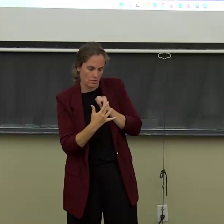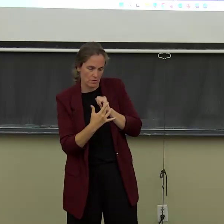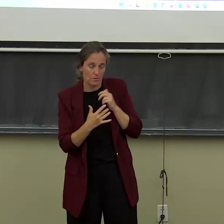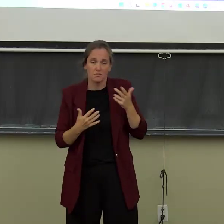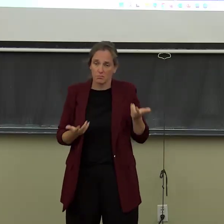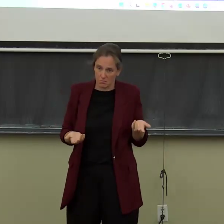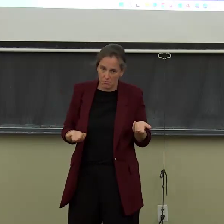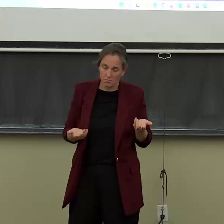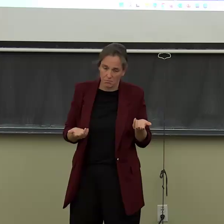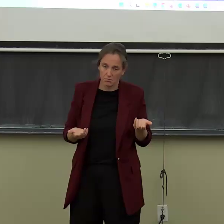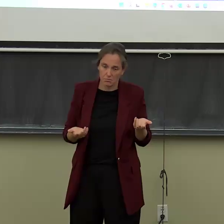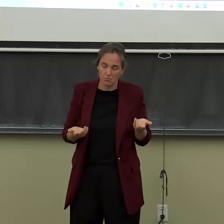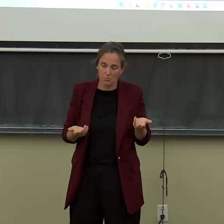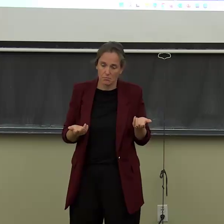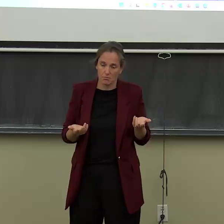us. But